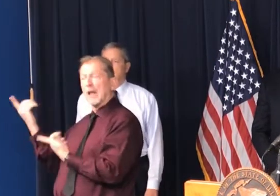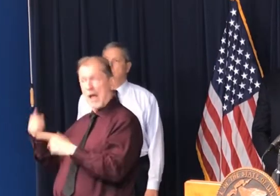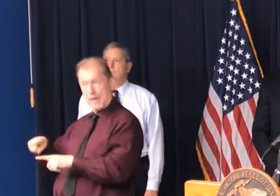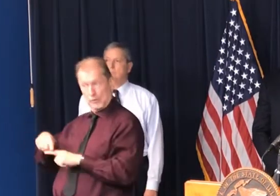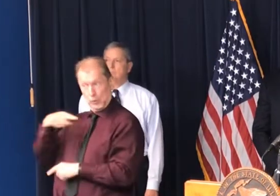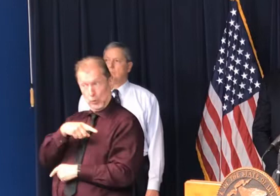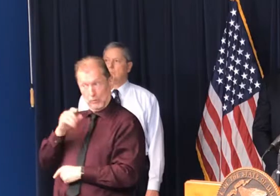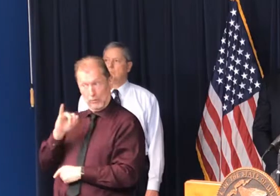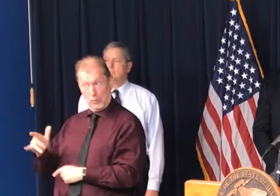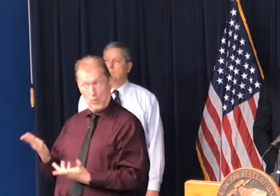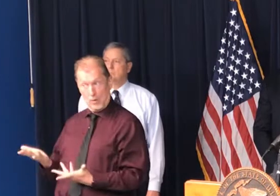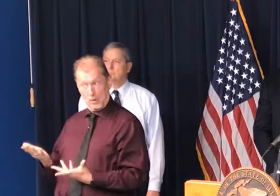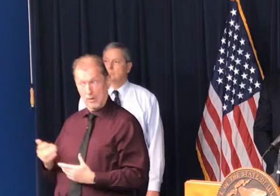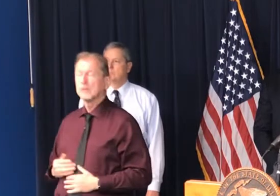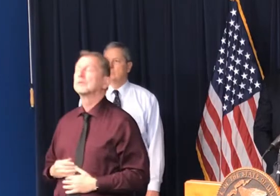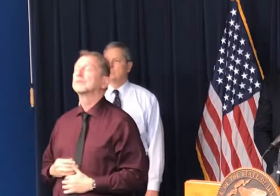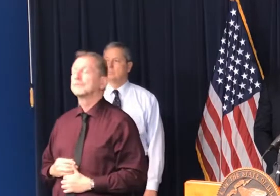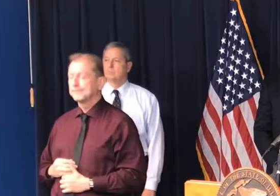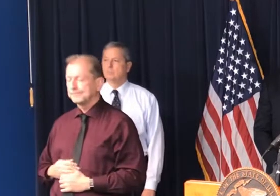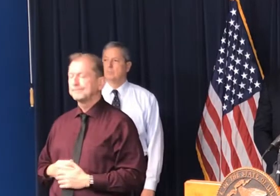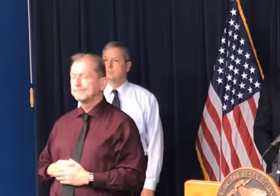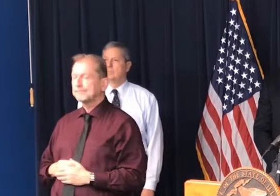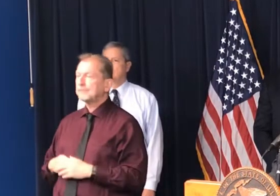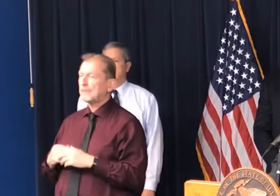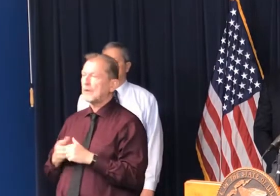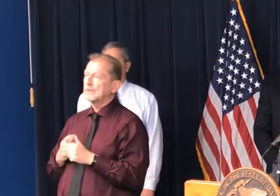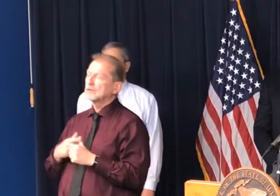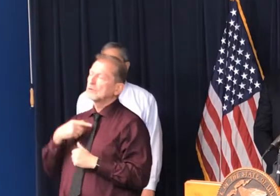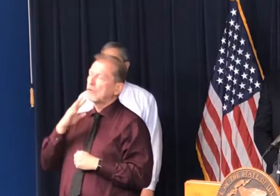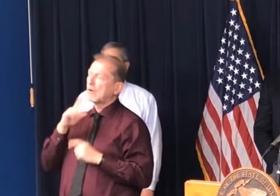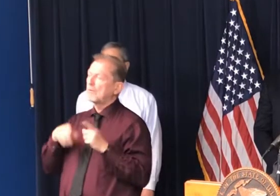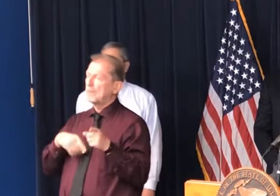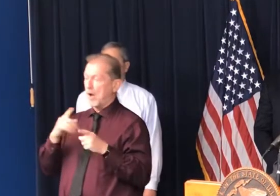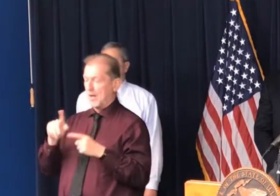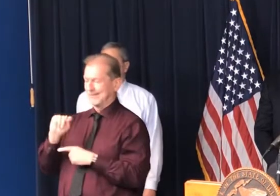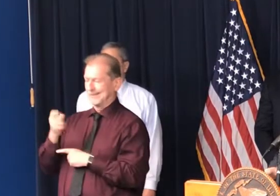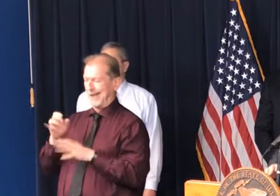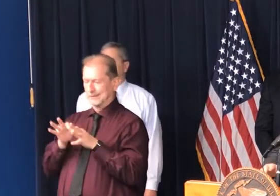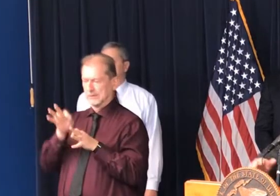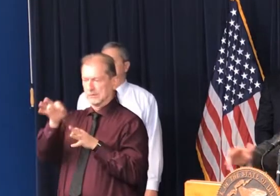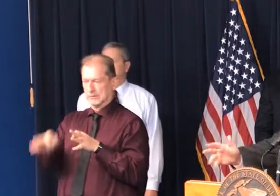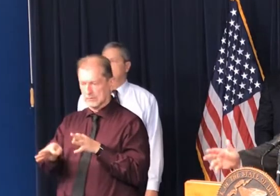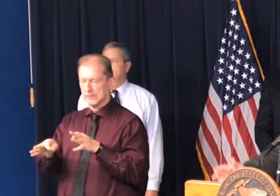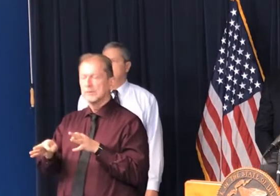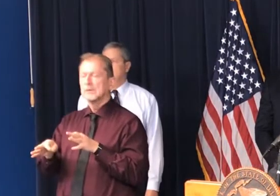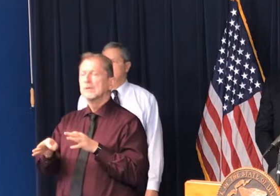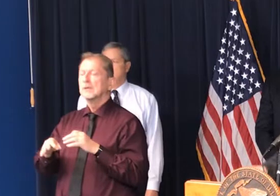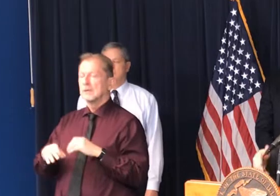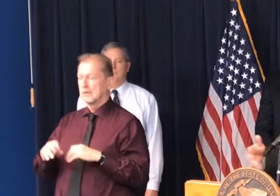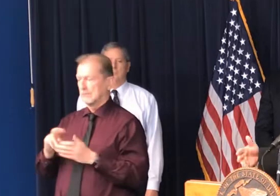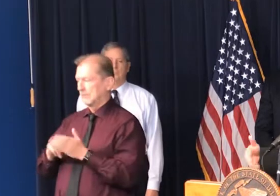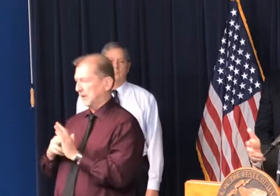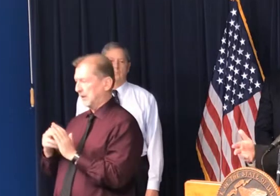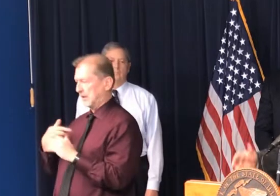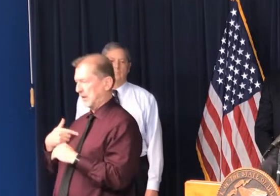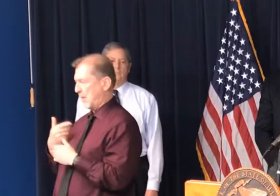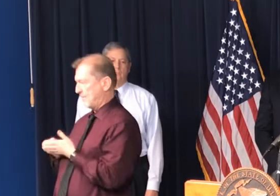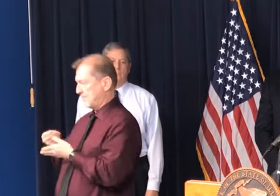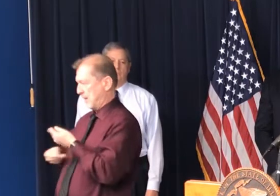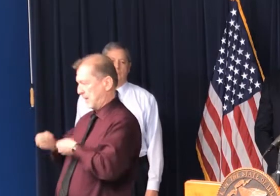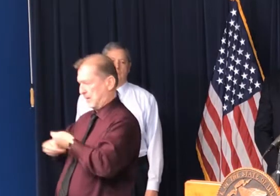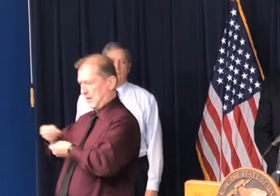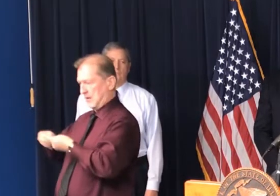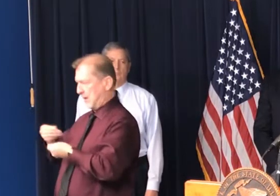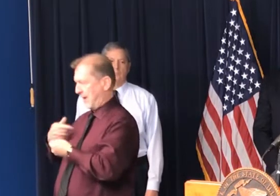see. I'll start with the programs you asked about. You know, do we have to put off programs because